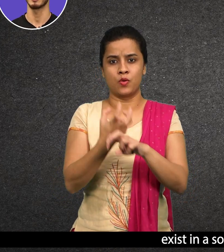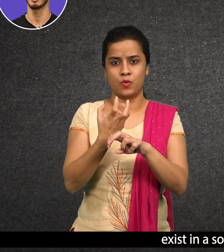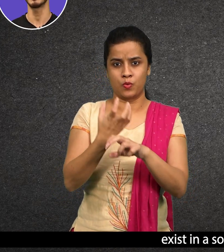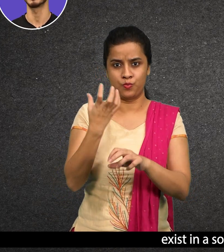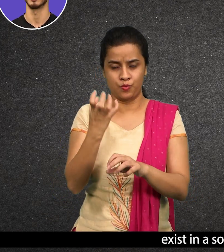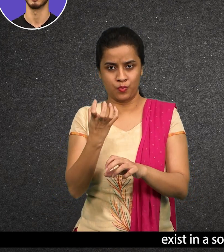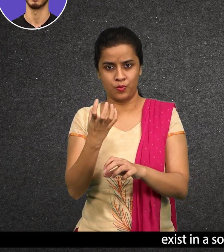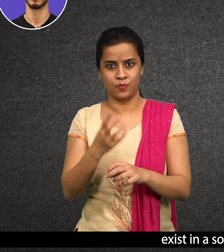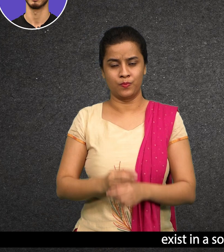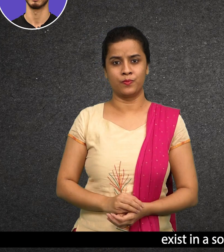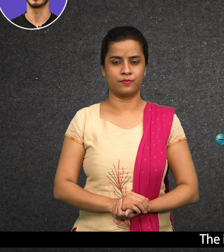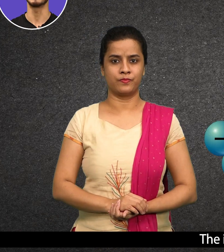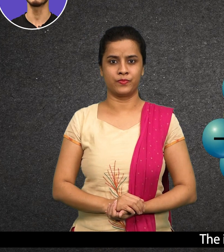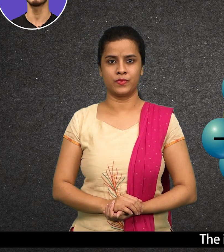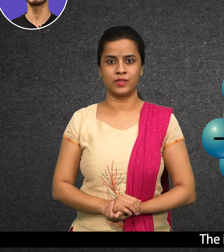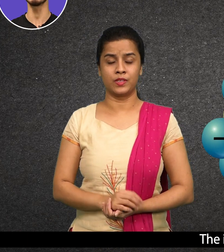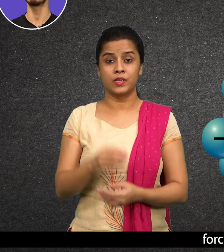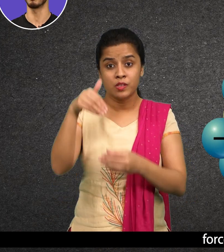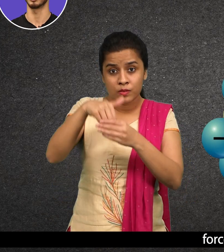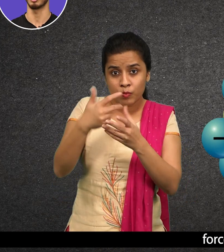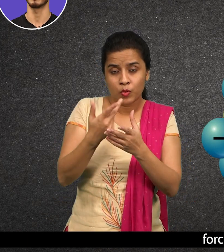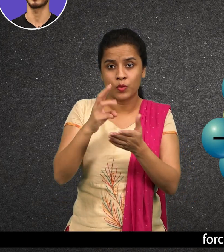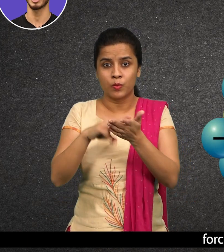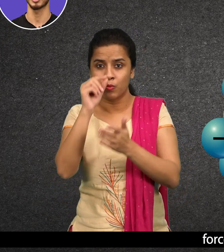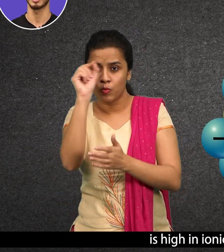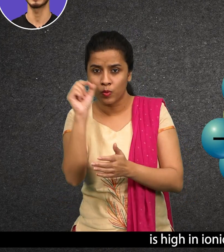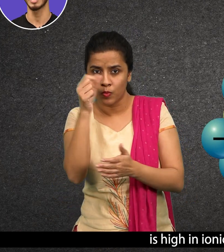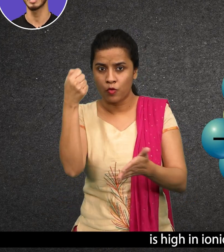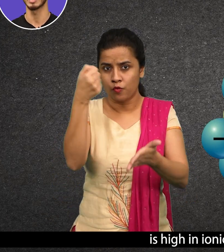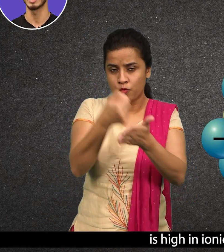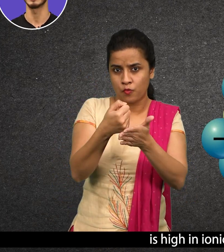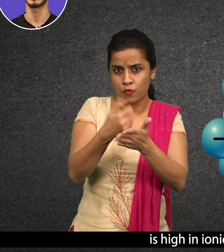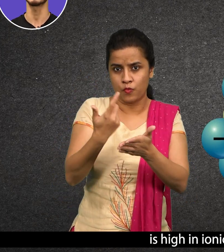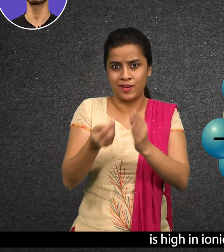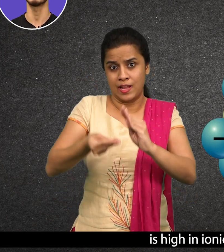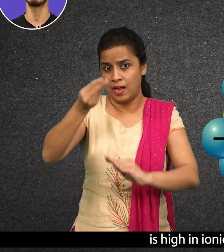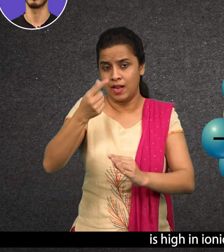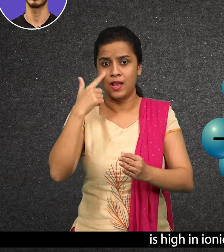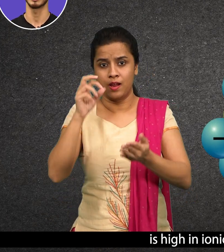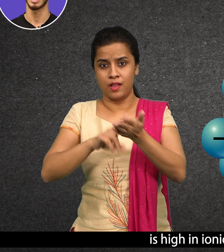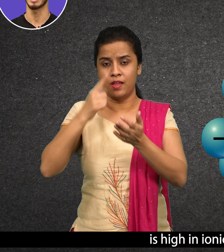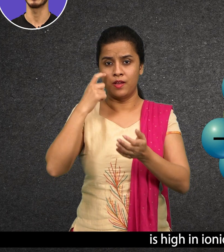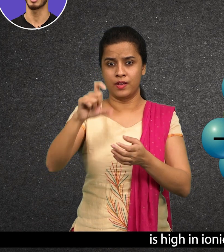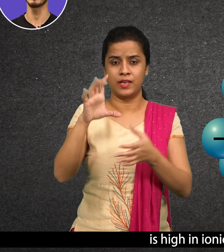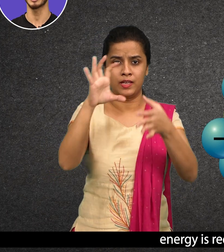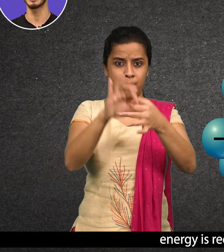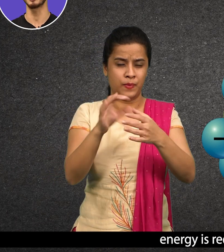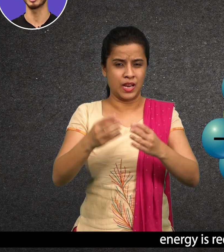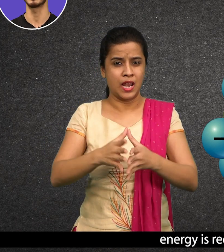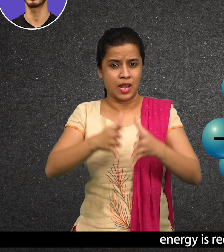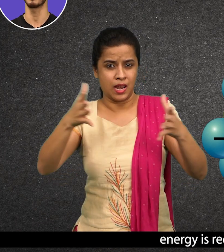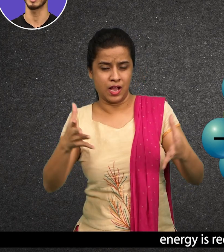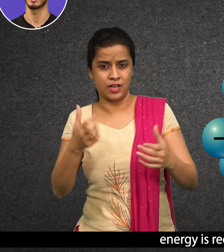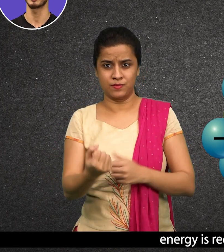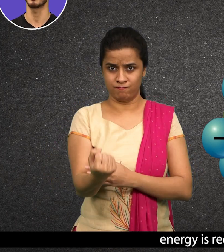and are hard. The intermolecular force of attraction is high in ionic compounds and large energy